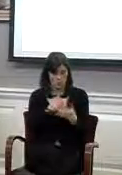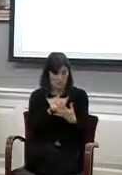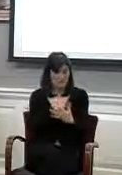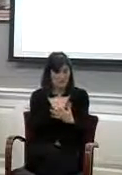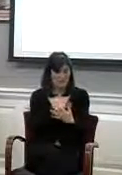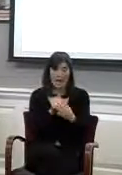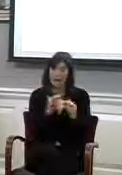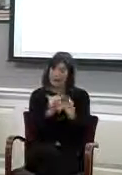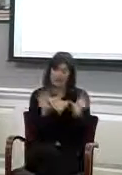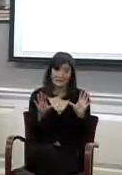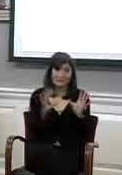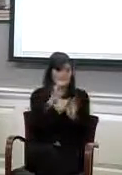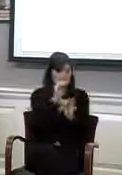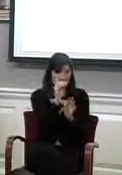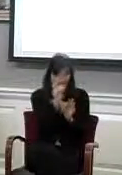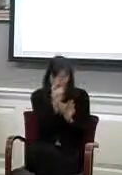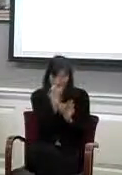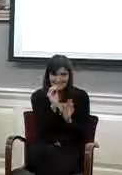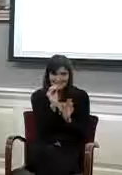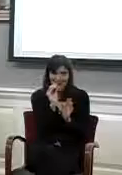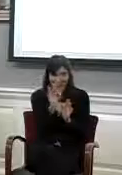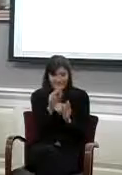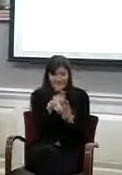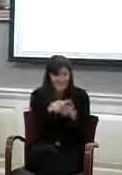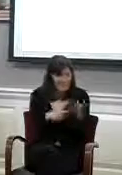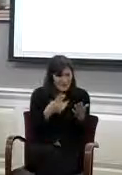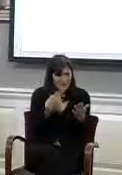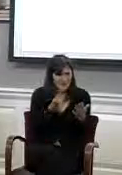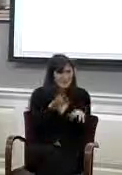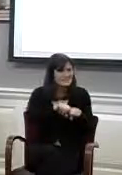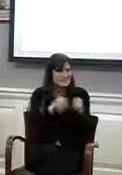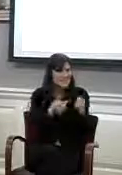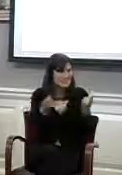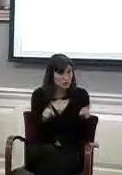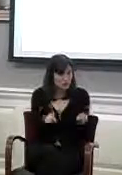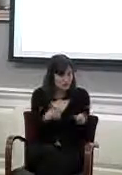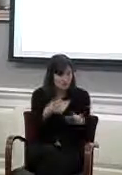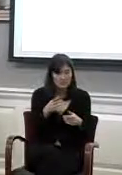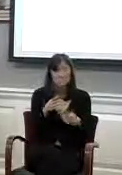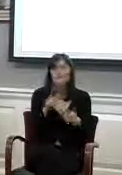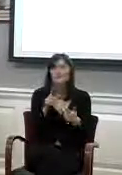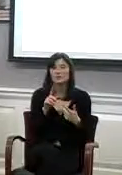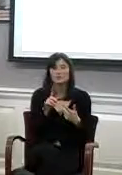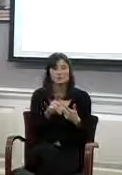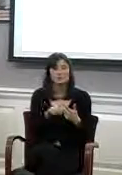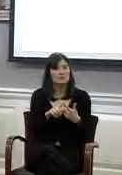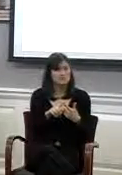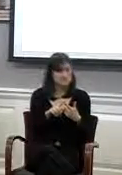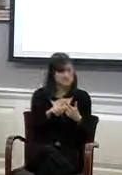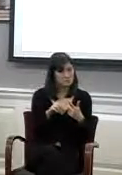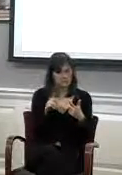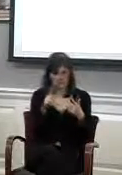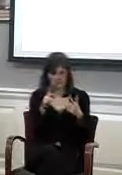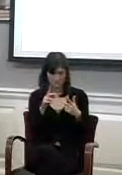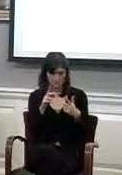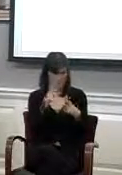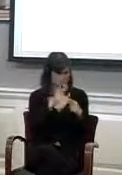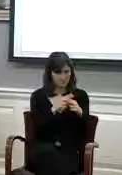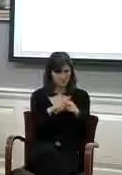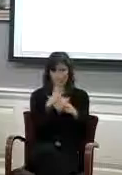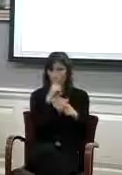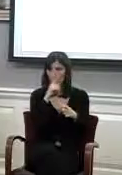rights violations we intend to address. Secondly, identification of the rights holders and duty bearer